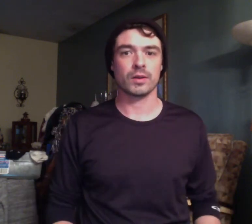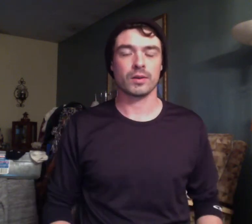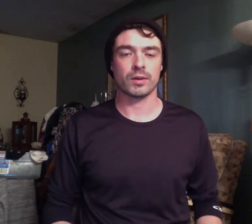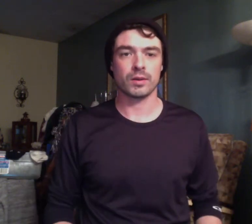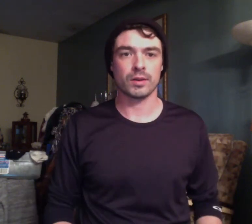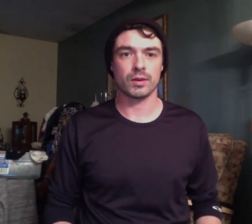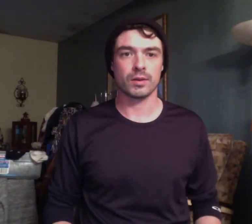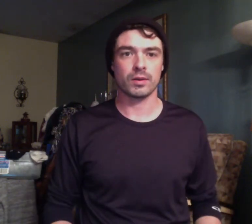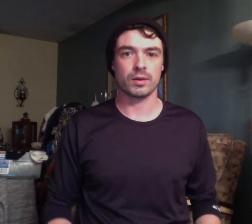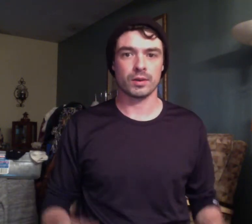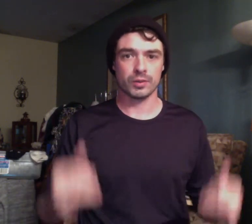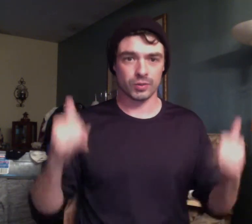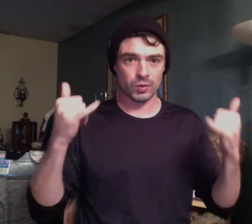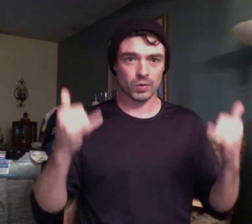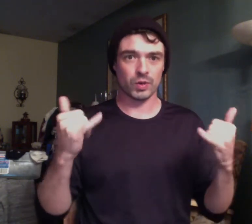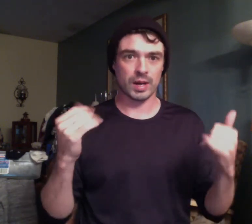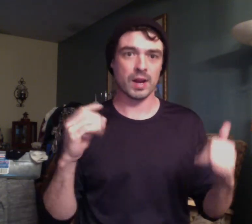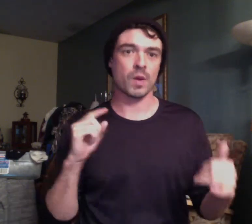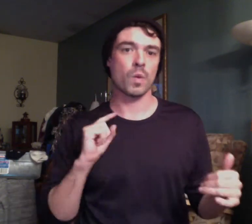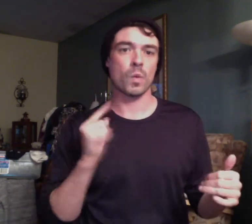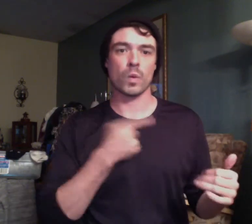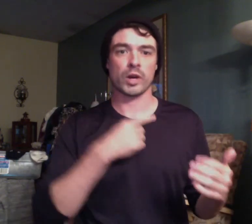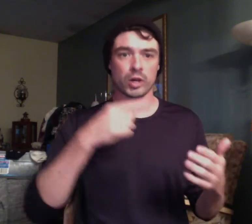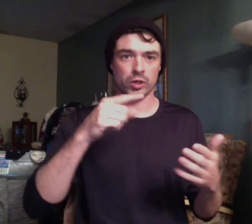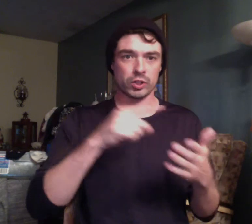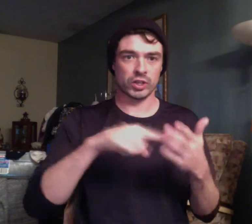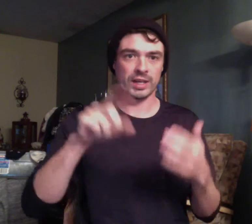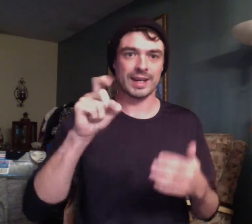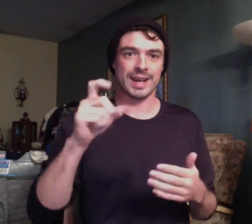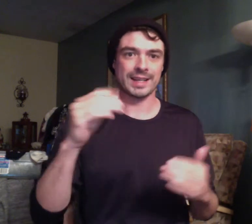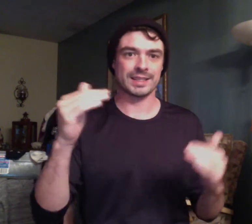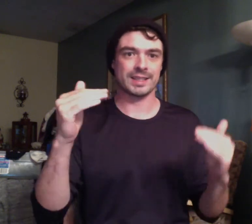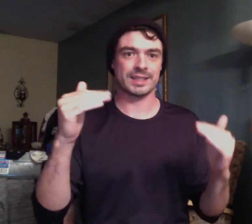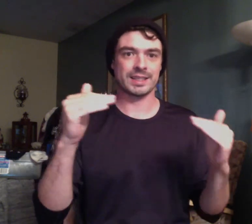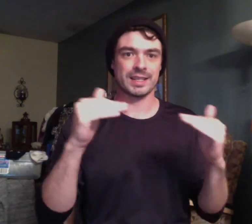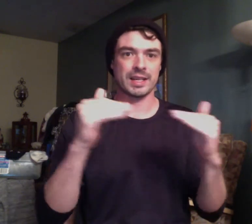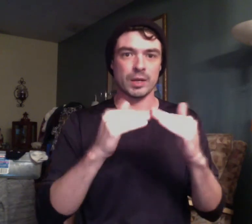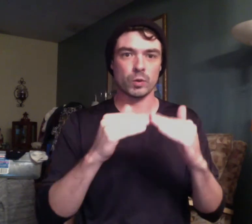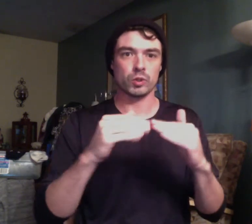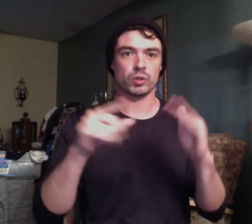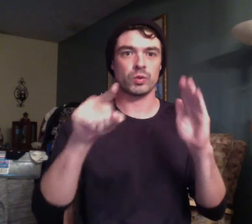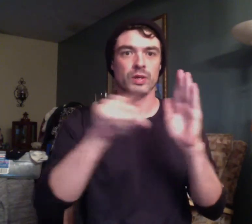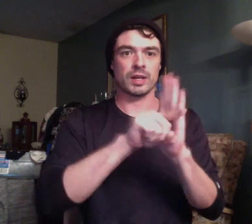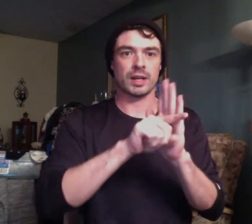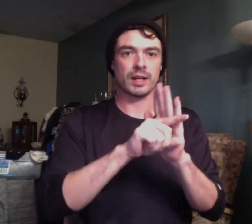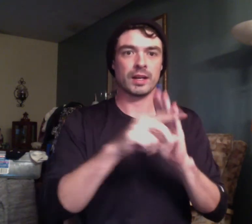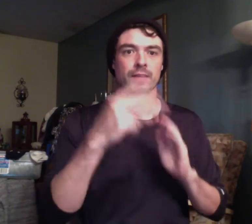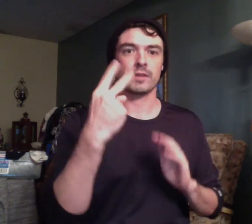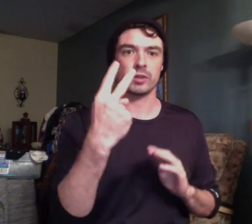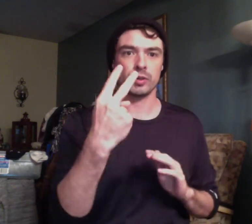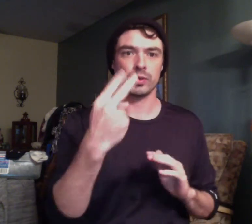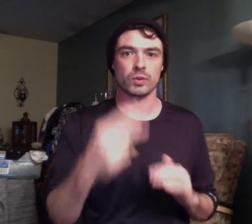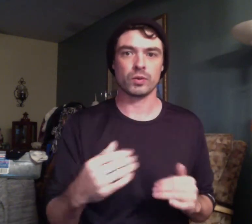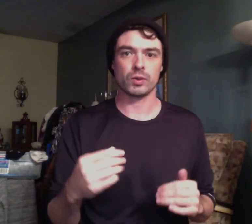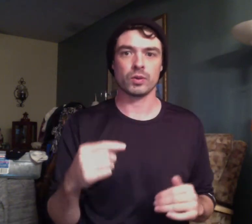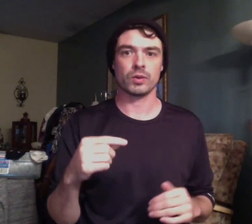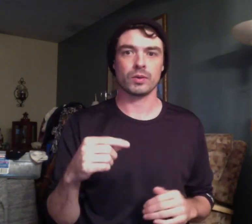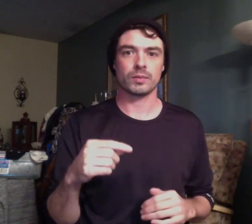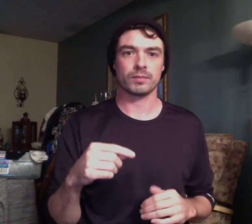So what we're doing is we're checking x is equal to negative 2. And this is the left side of the